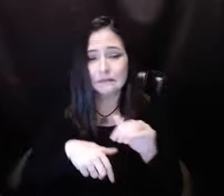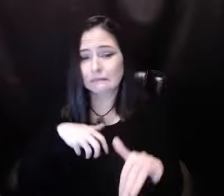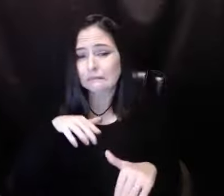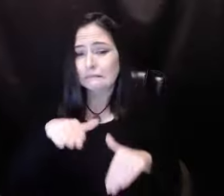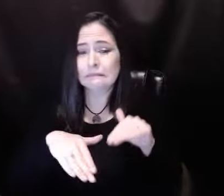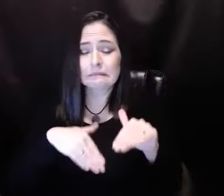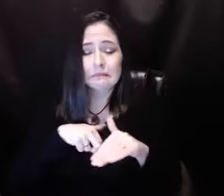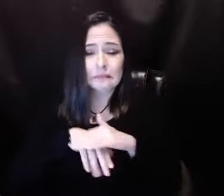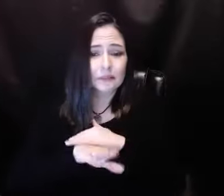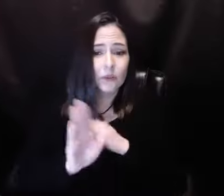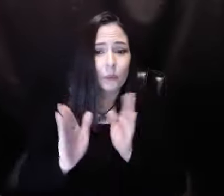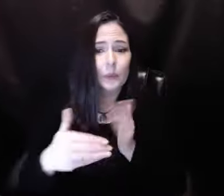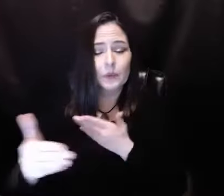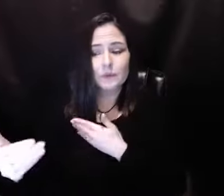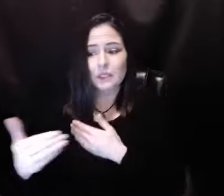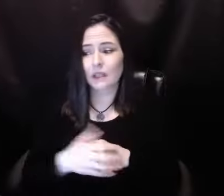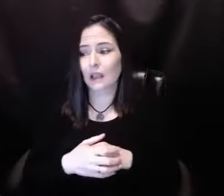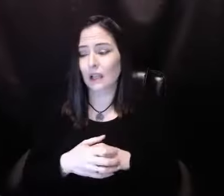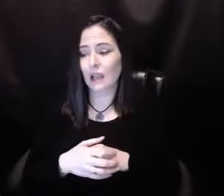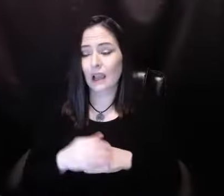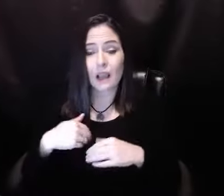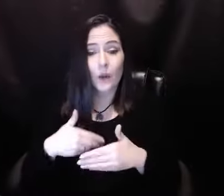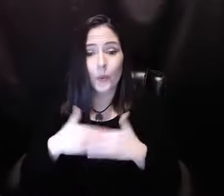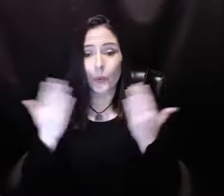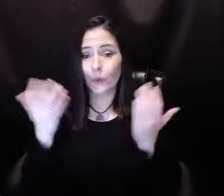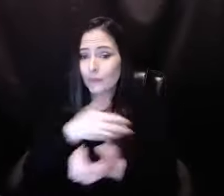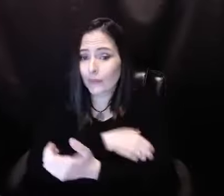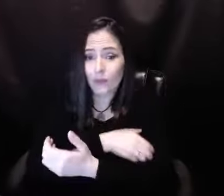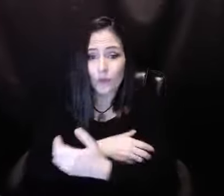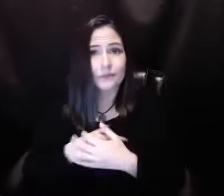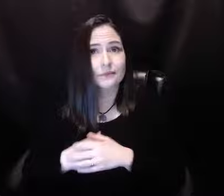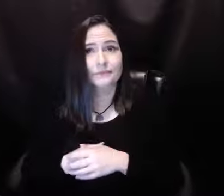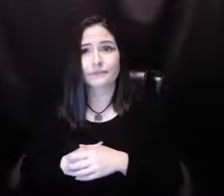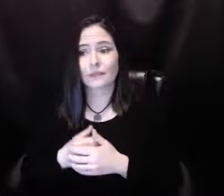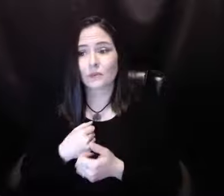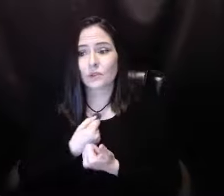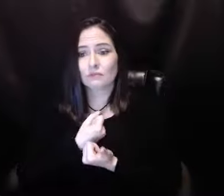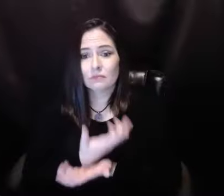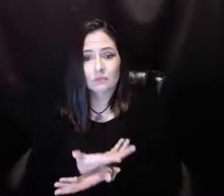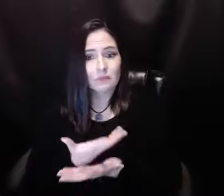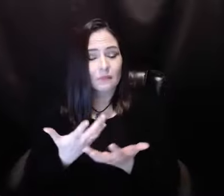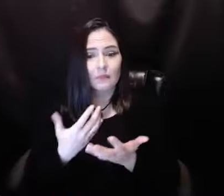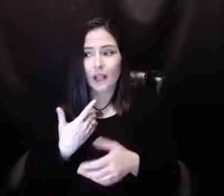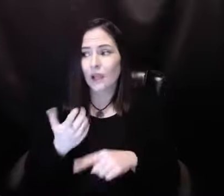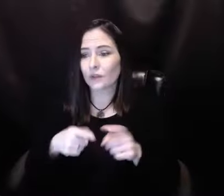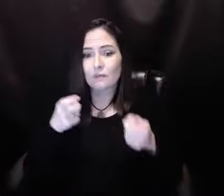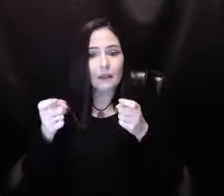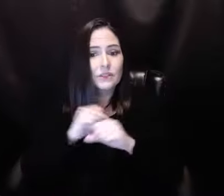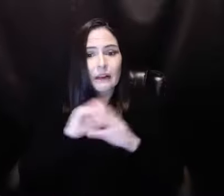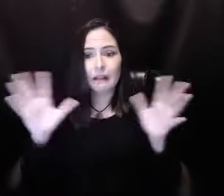across the threshold. And I was powerless. I was cursed. I had no courage. I